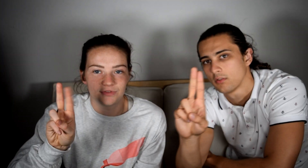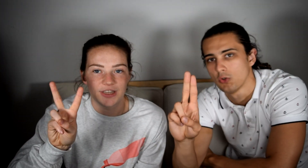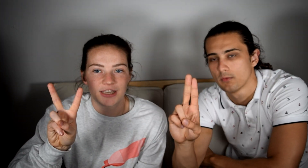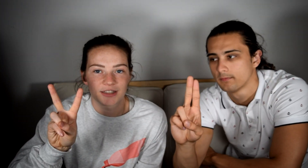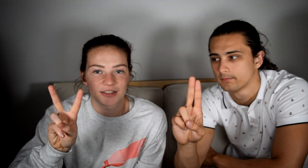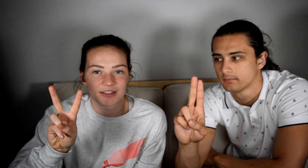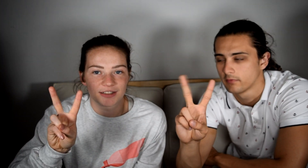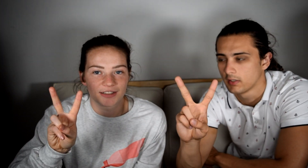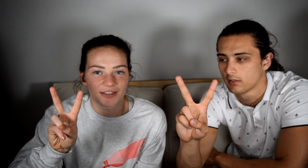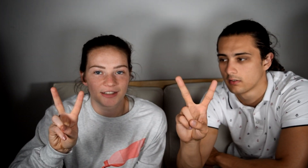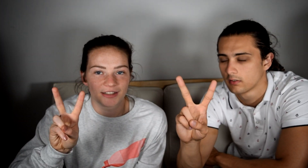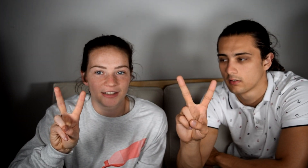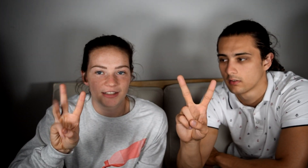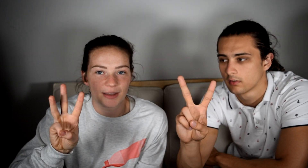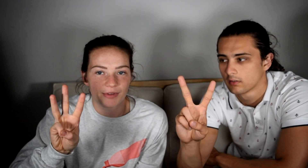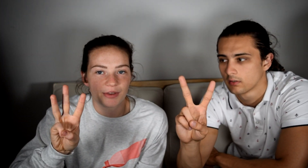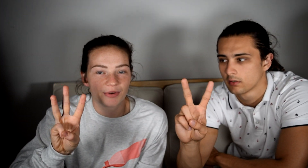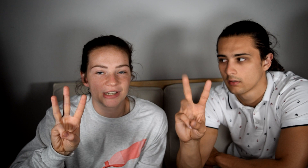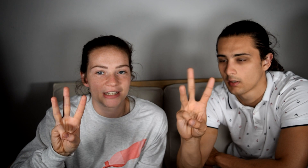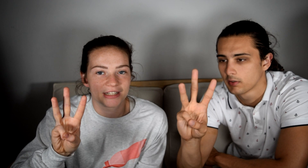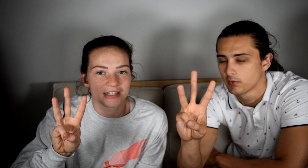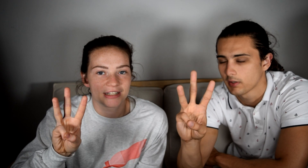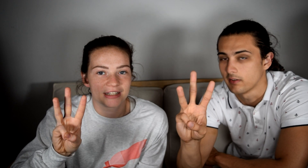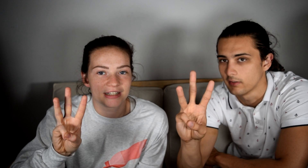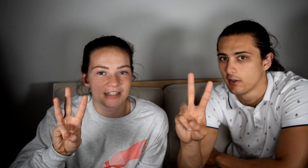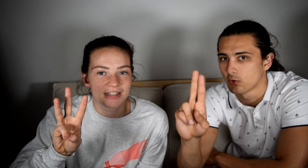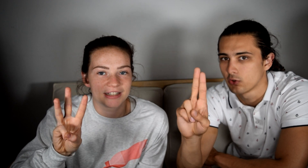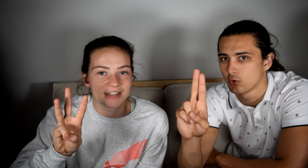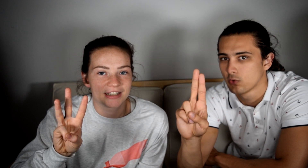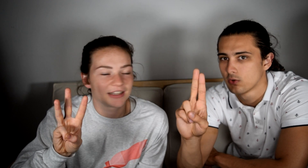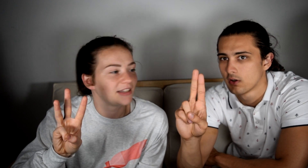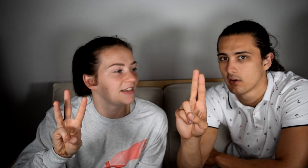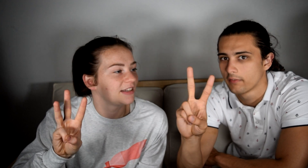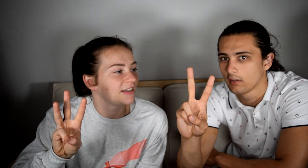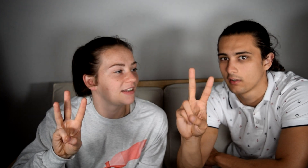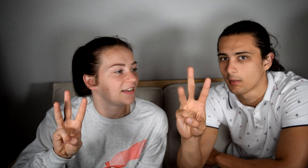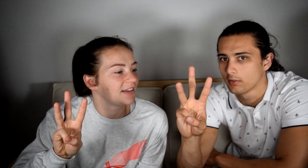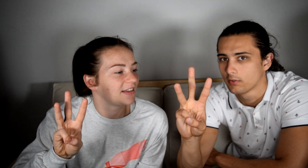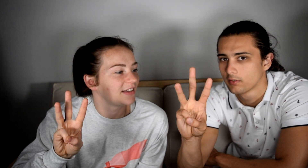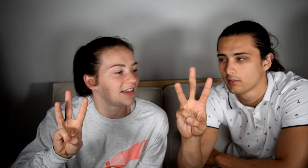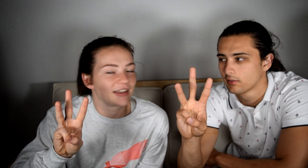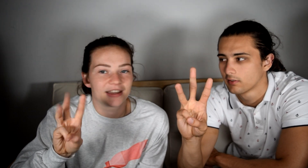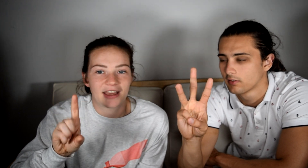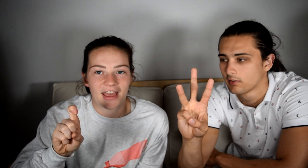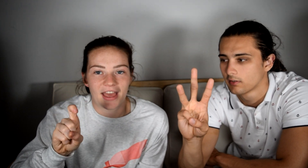V. V. W. W. That's easy. So U, V, W.